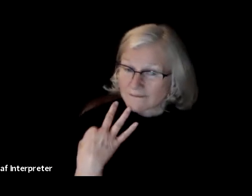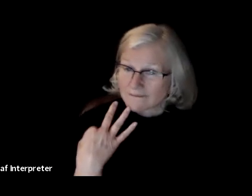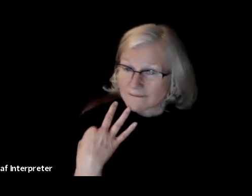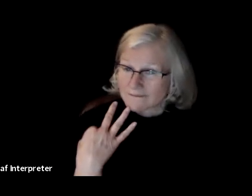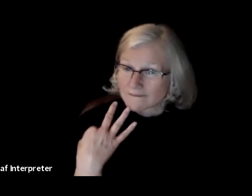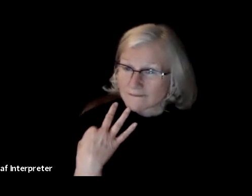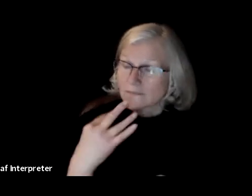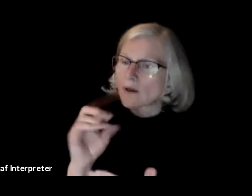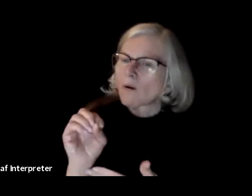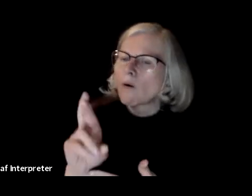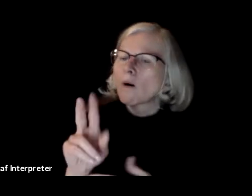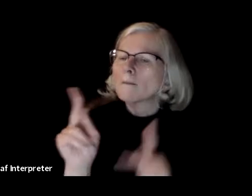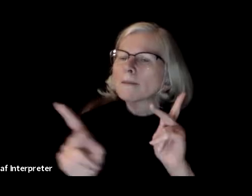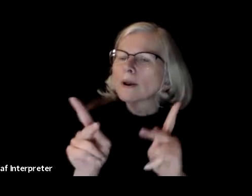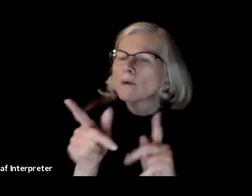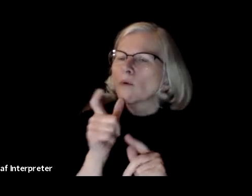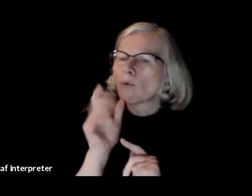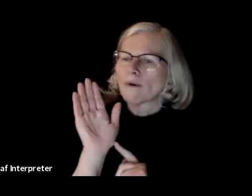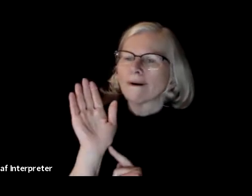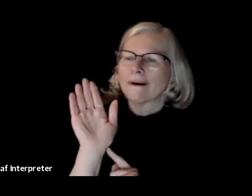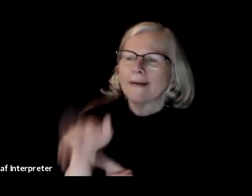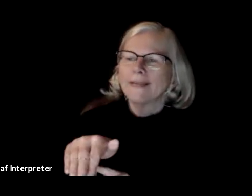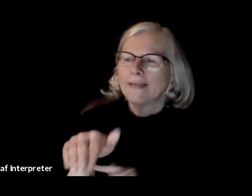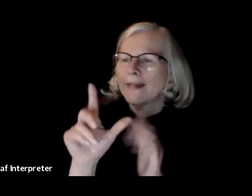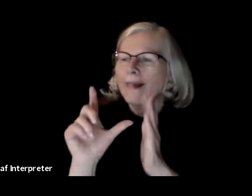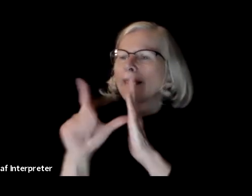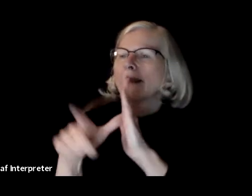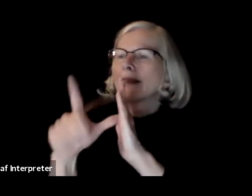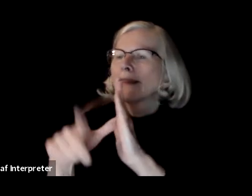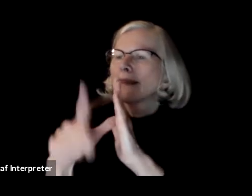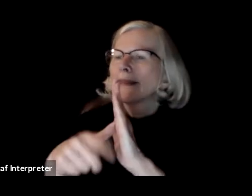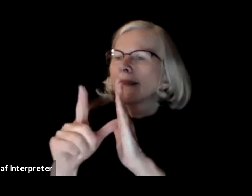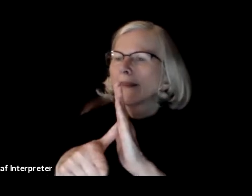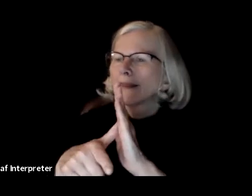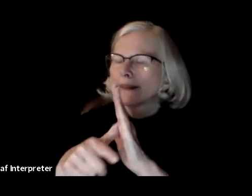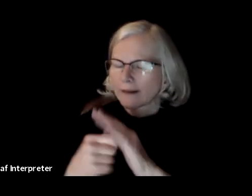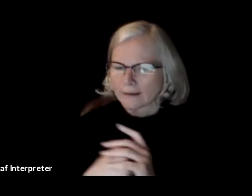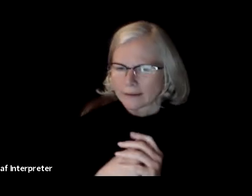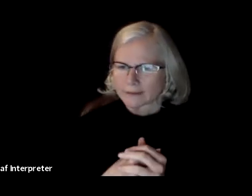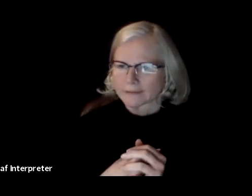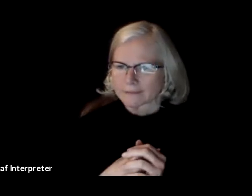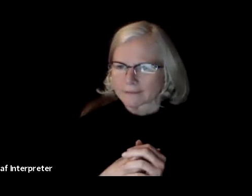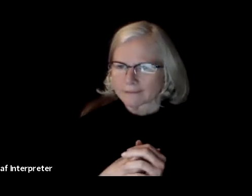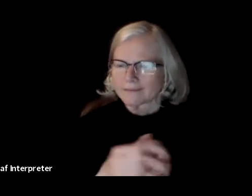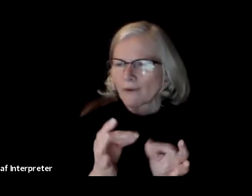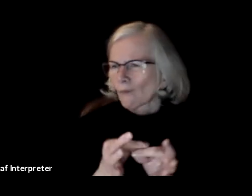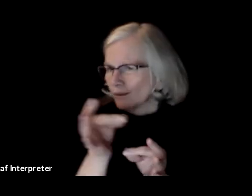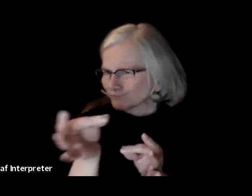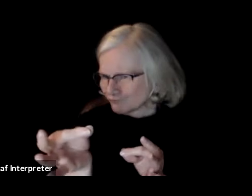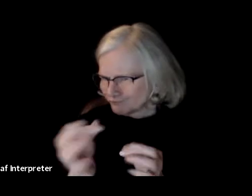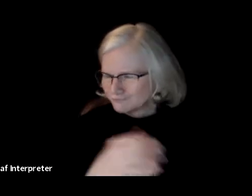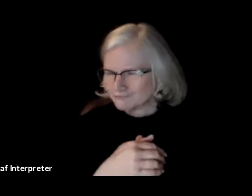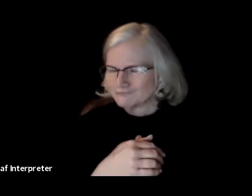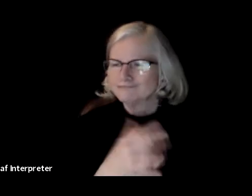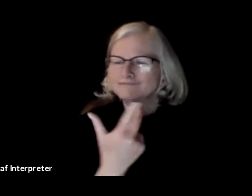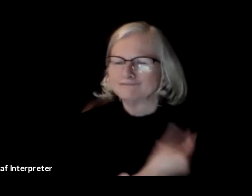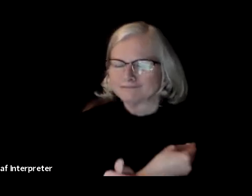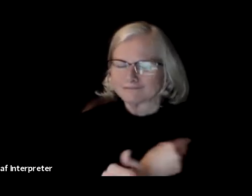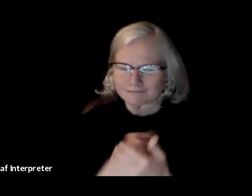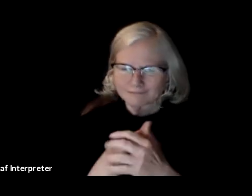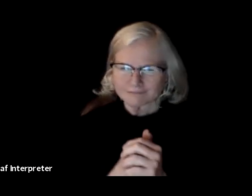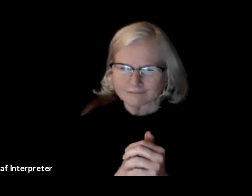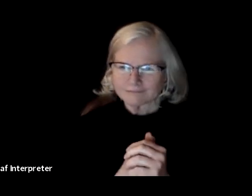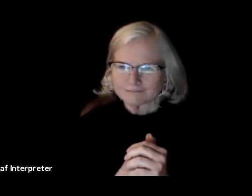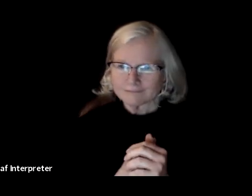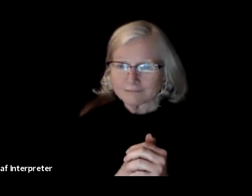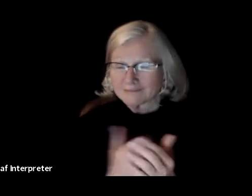up the opportunity when it was available in these last couple of months, but will want the opportunity at